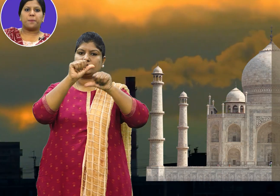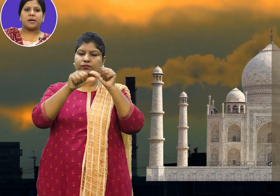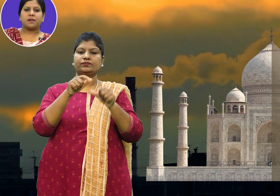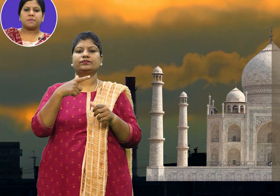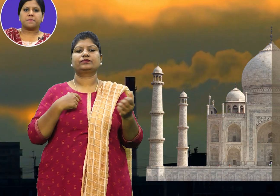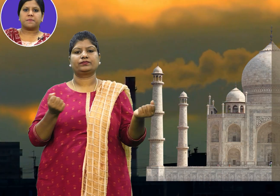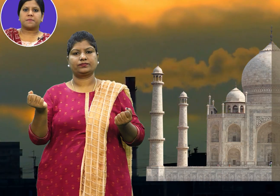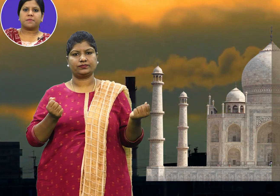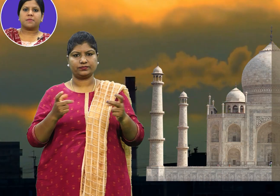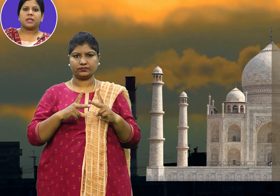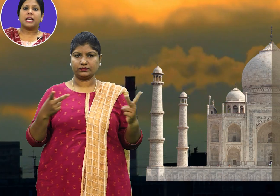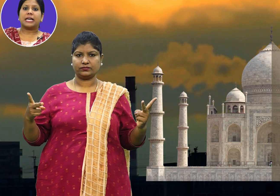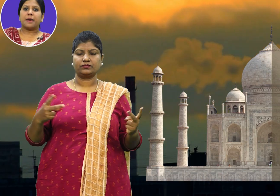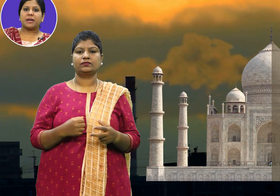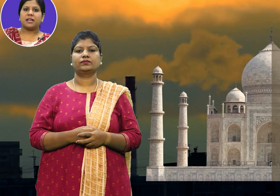automobile,